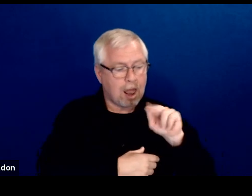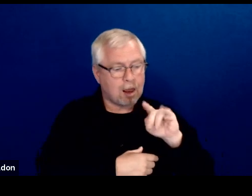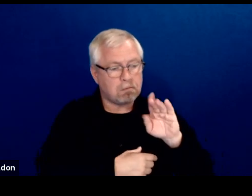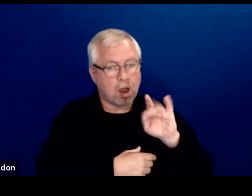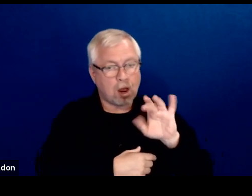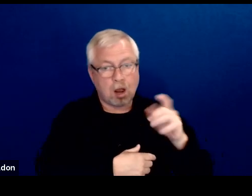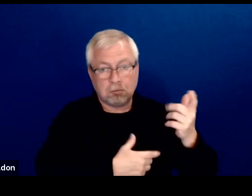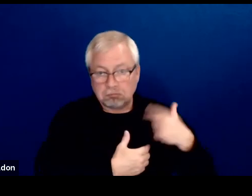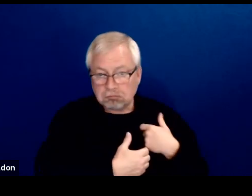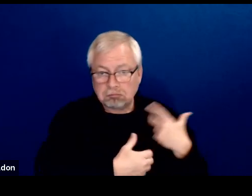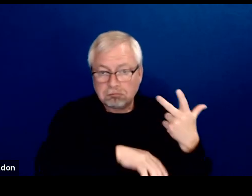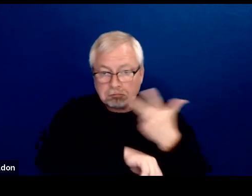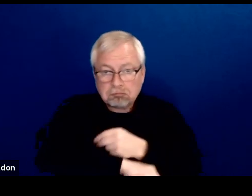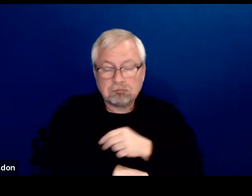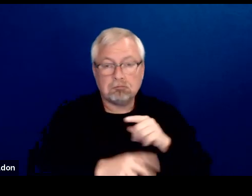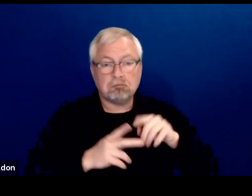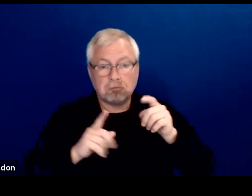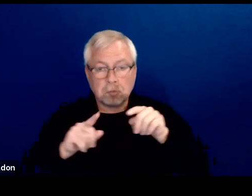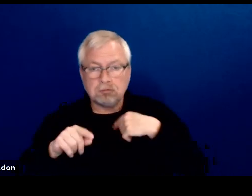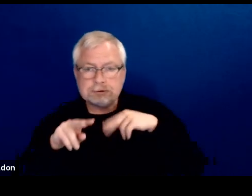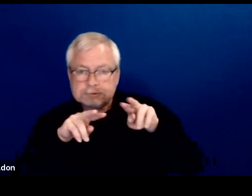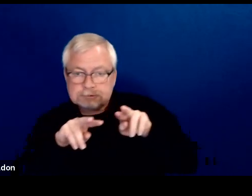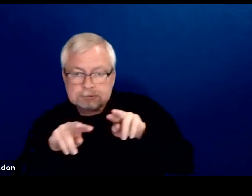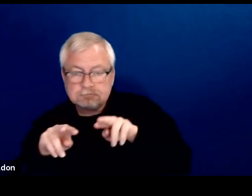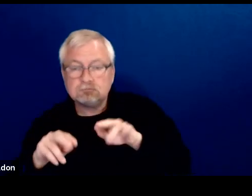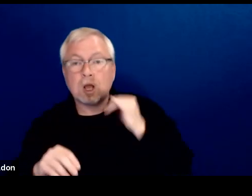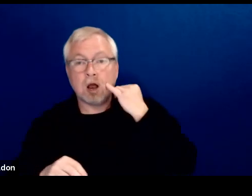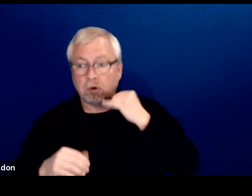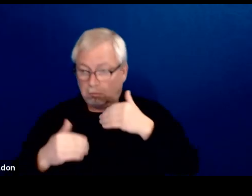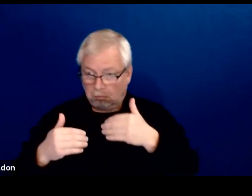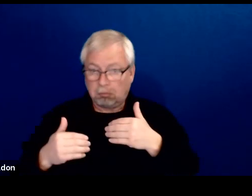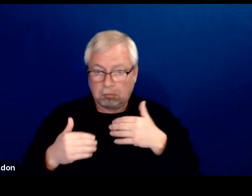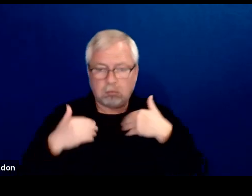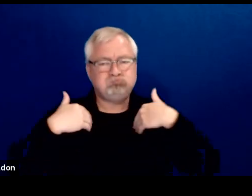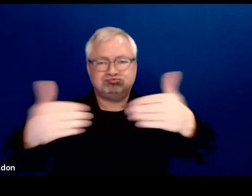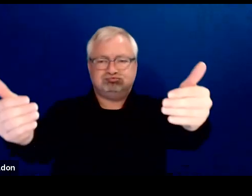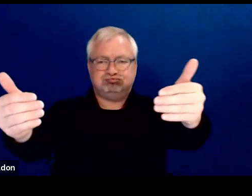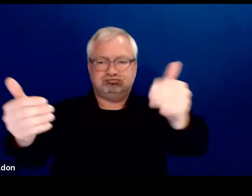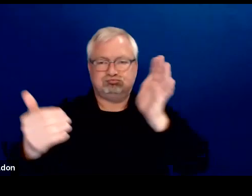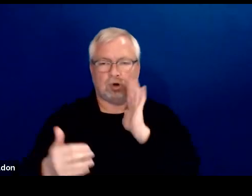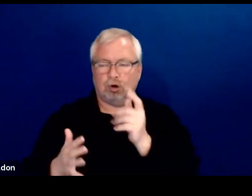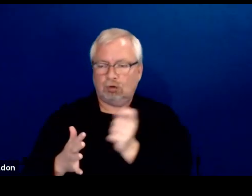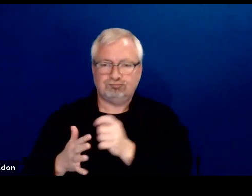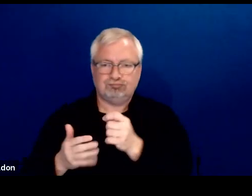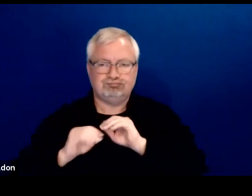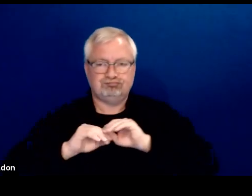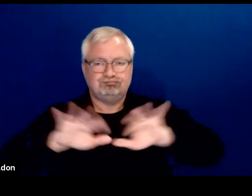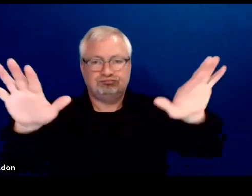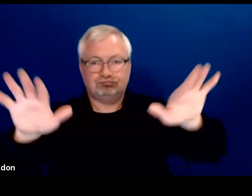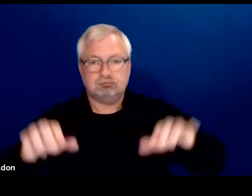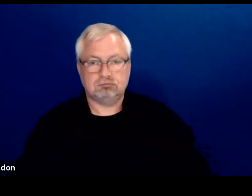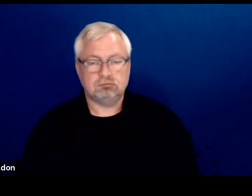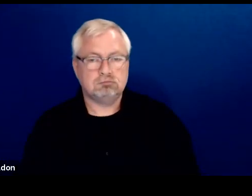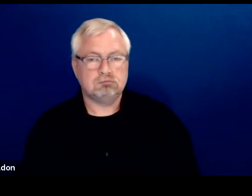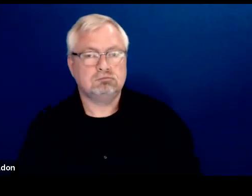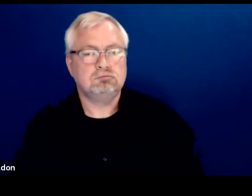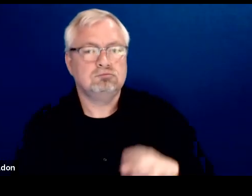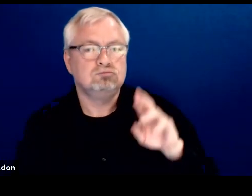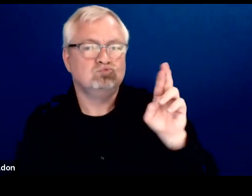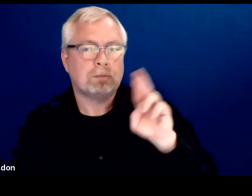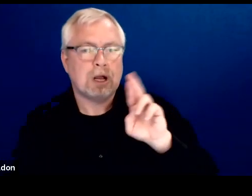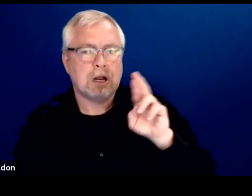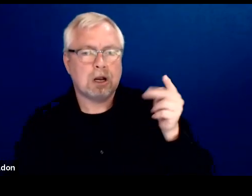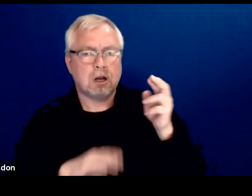stand that up. And I think that's our goal at this time. I've heard from a Republican lawmaker who said that this person's been